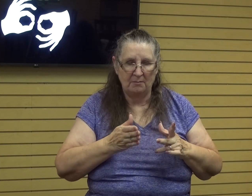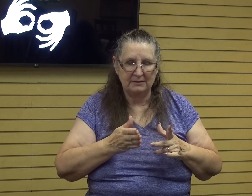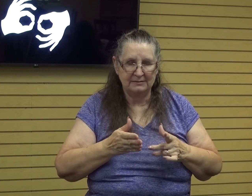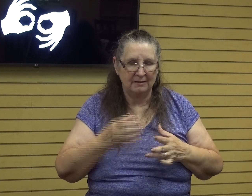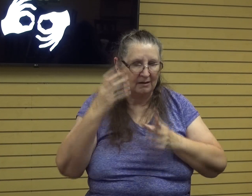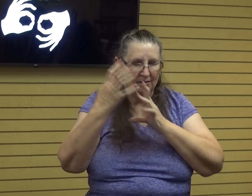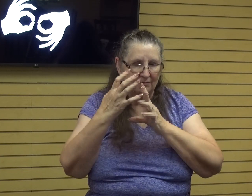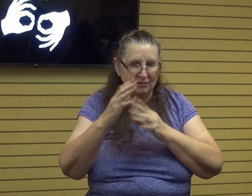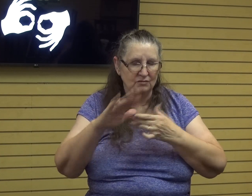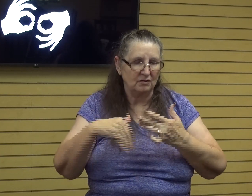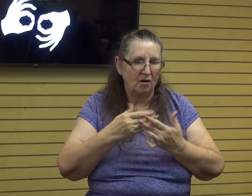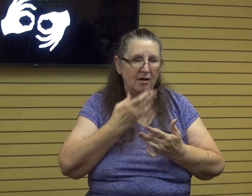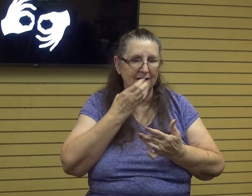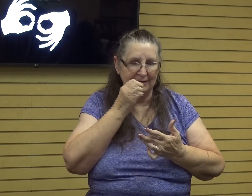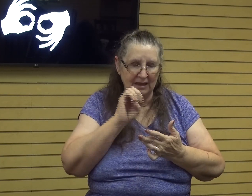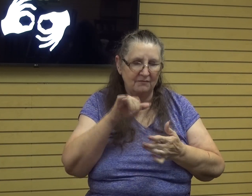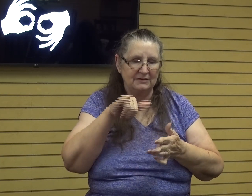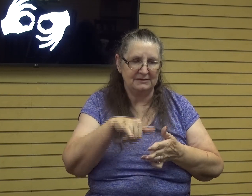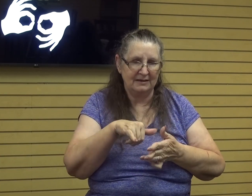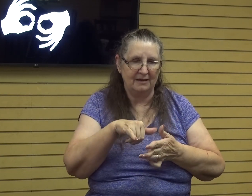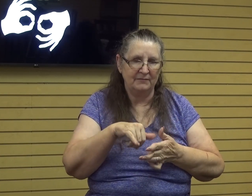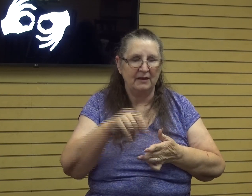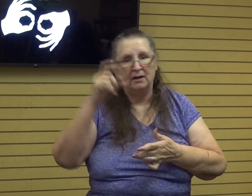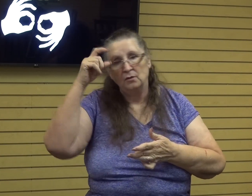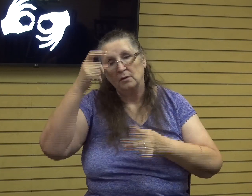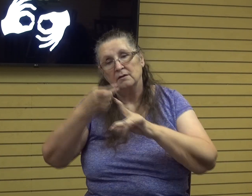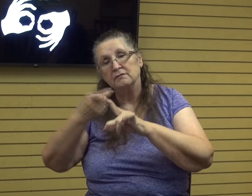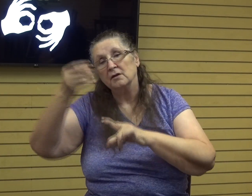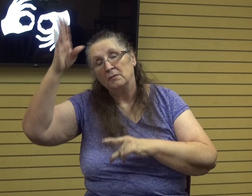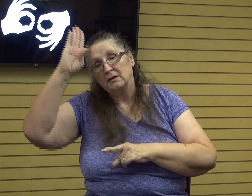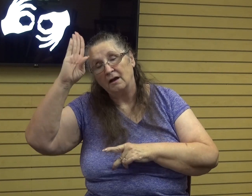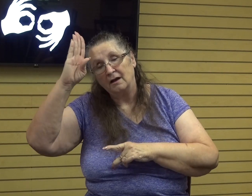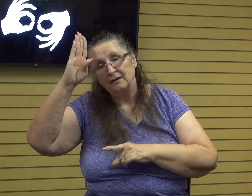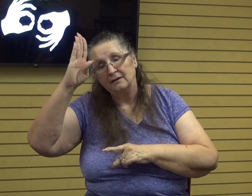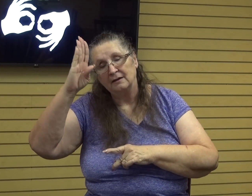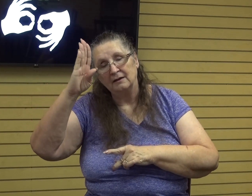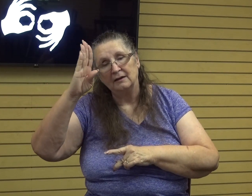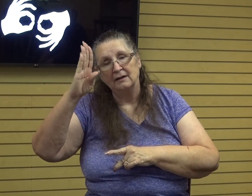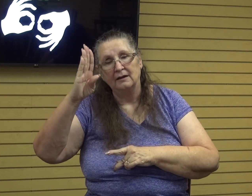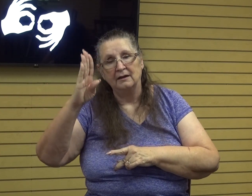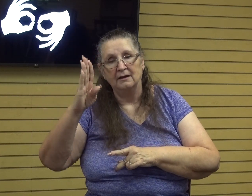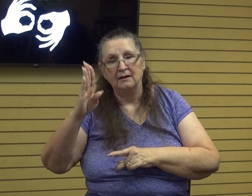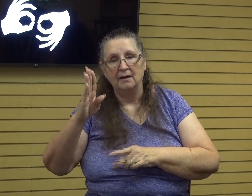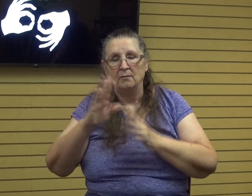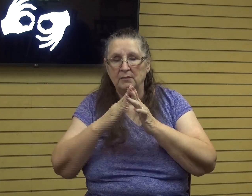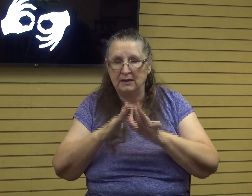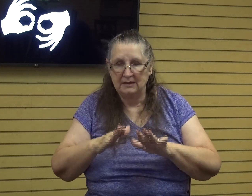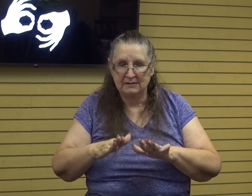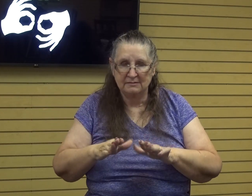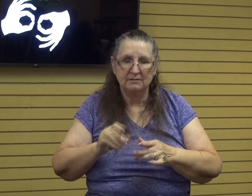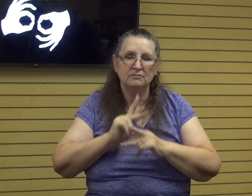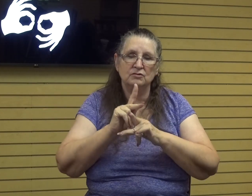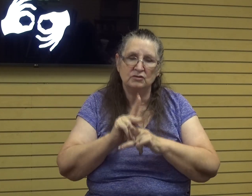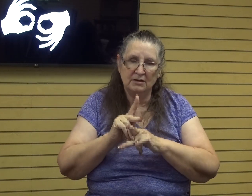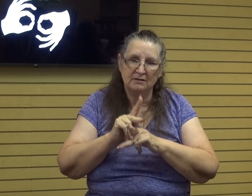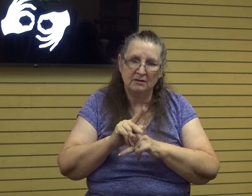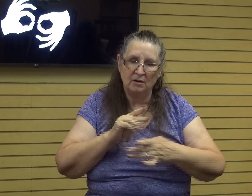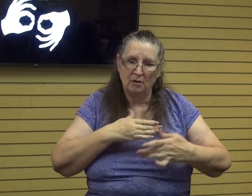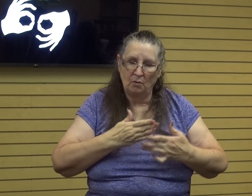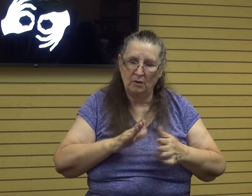are there. But the wisdom that is from above is first pure, peaceable, gentle, willing to yield,